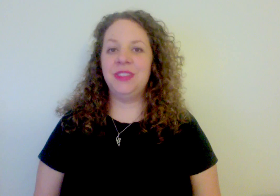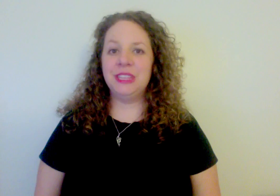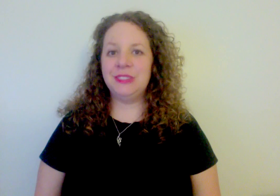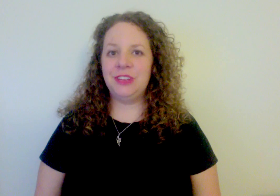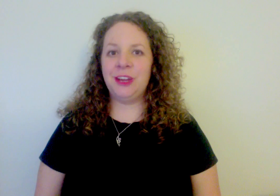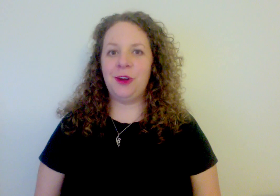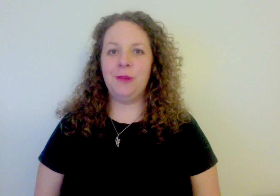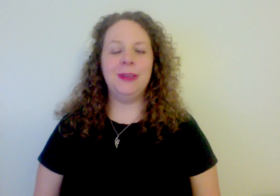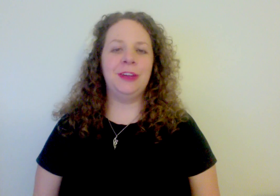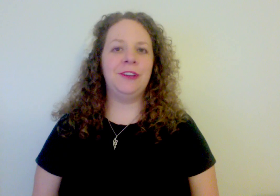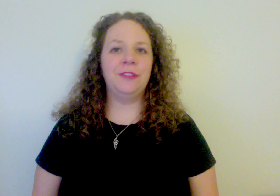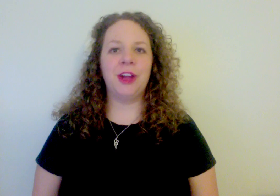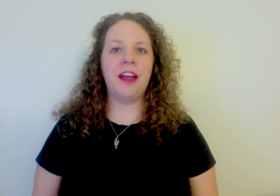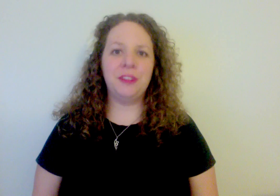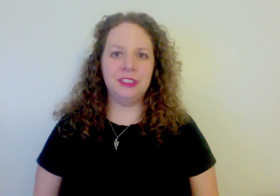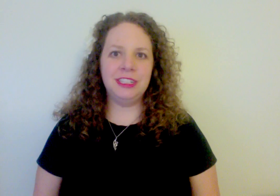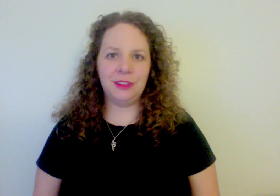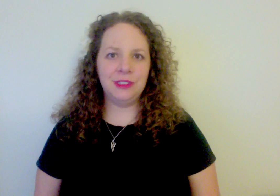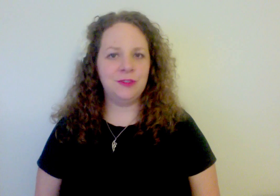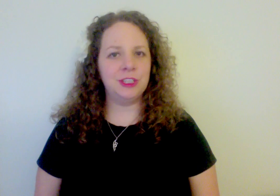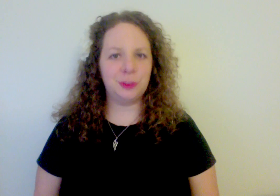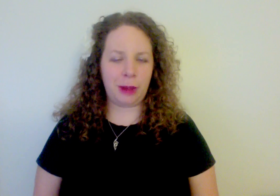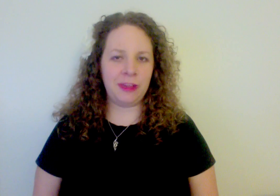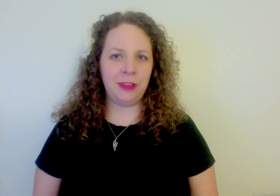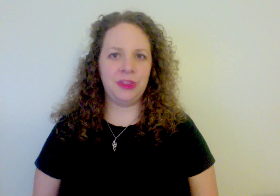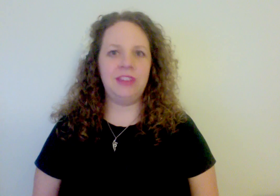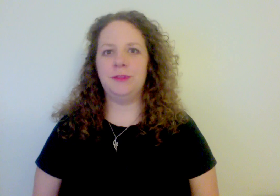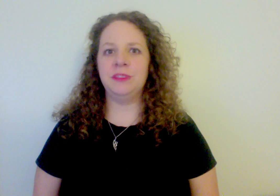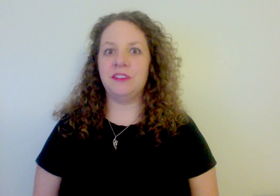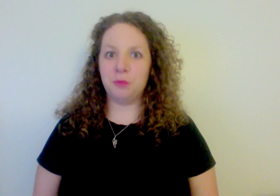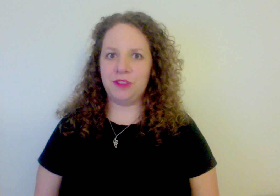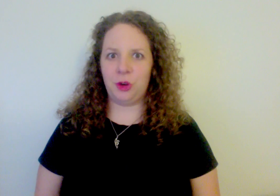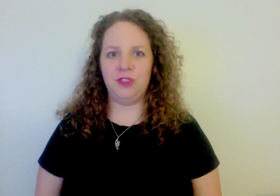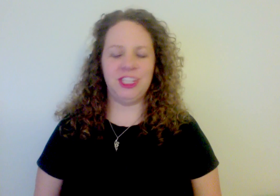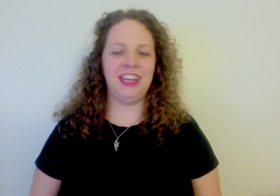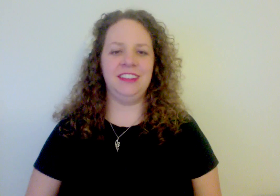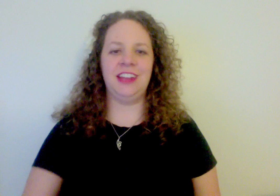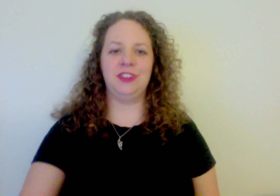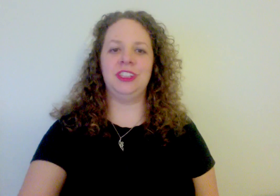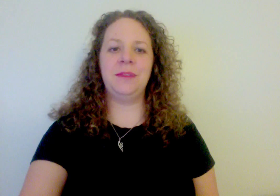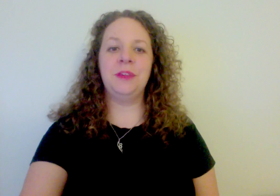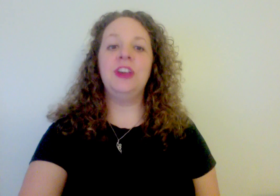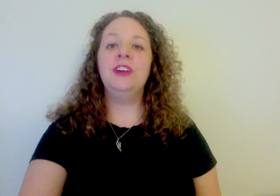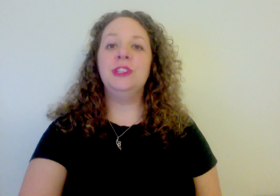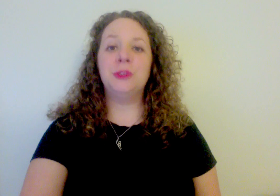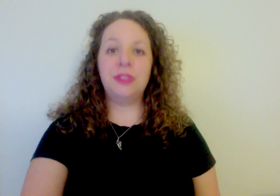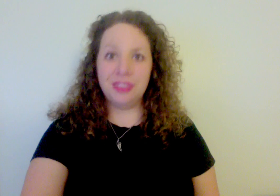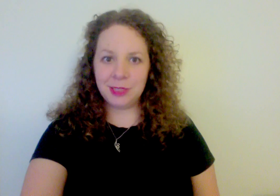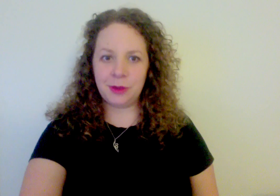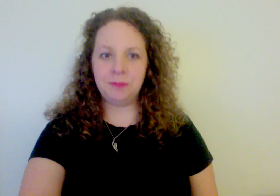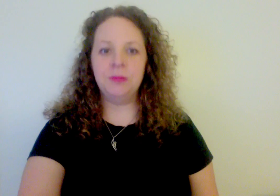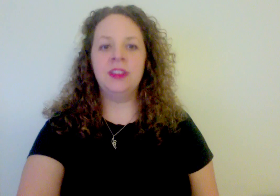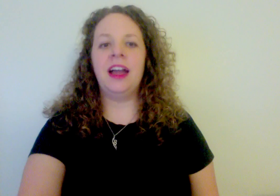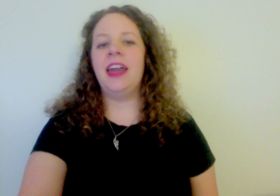In this video, I'll be going over other details for describing clothing from 7.4 for signing naturally. So in this one, I have